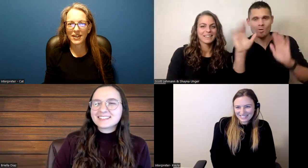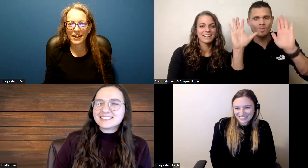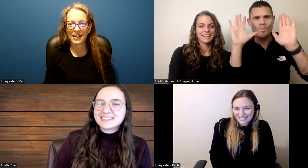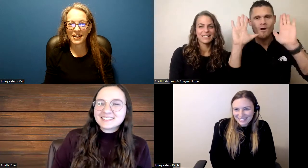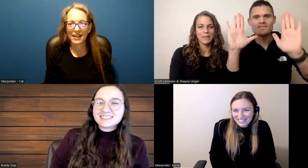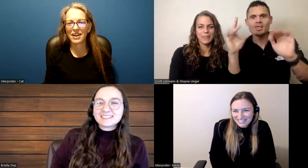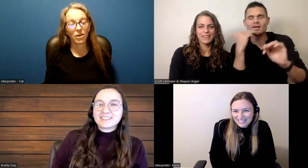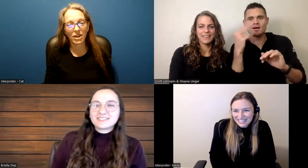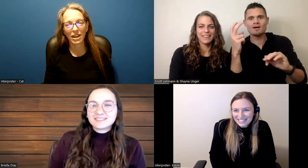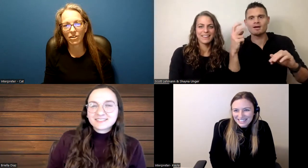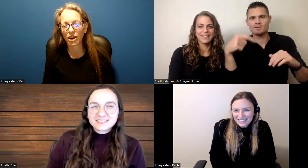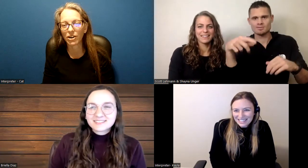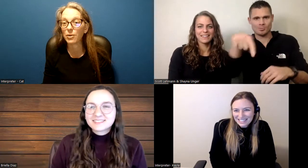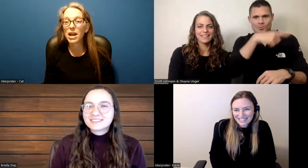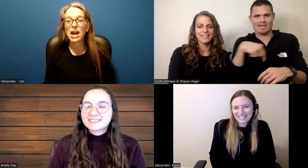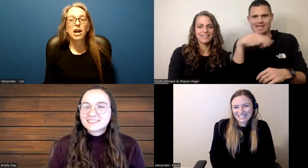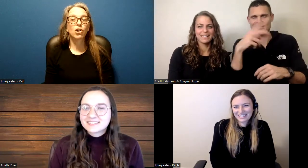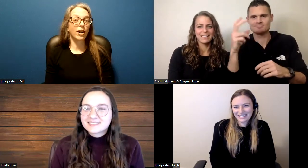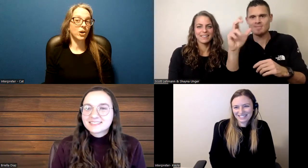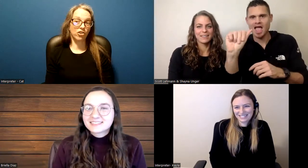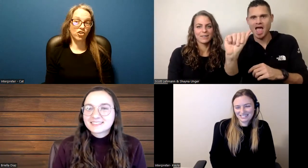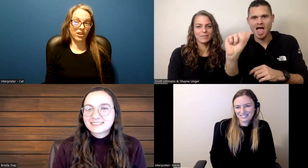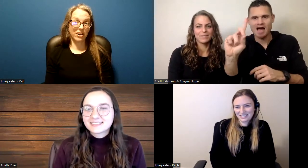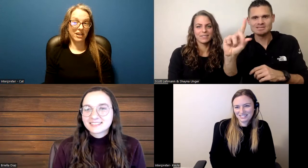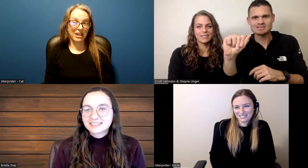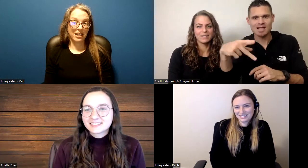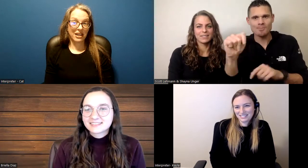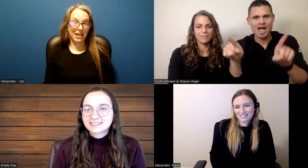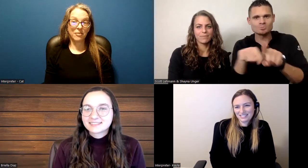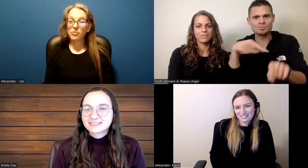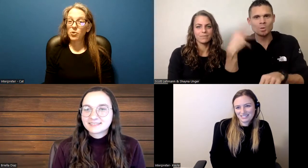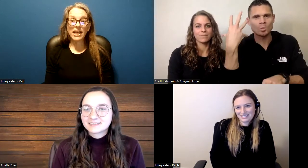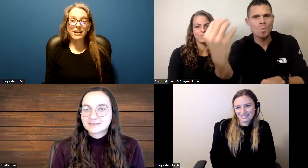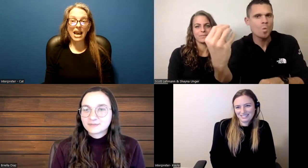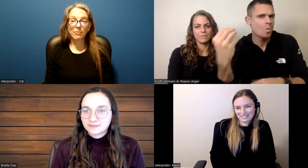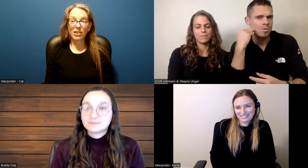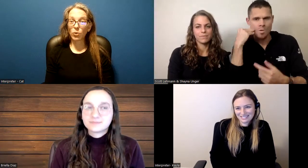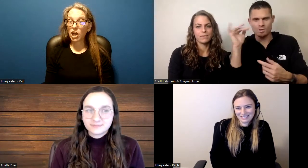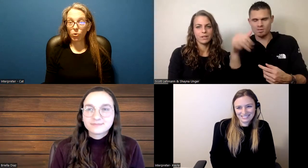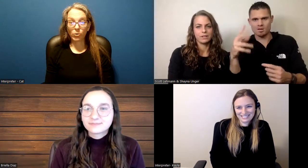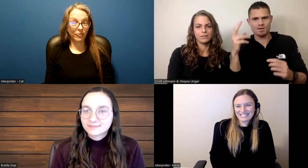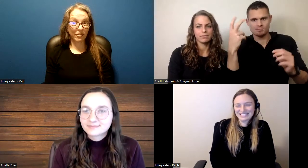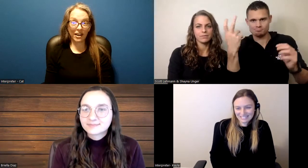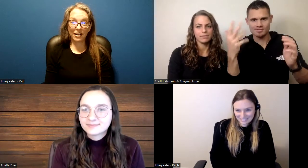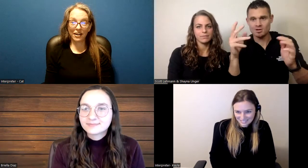You want to take it? Okay, I'll do it. Okay, great question. We adapt as we go,